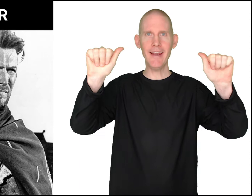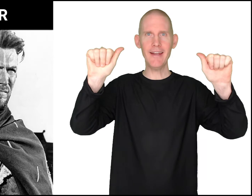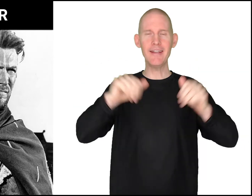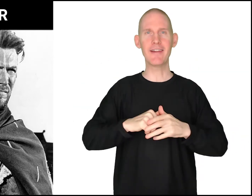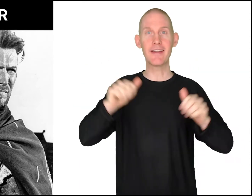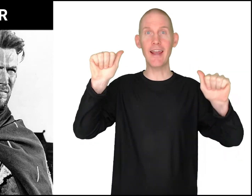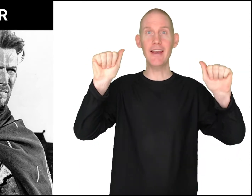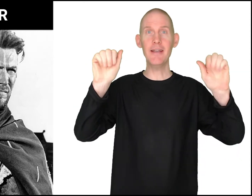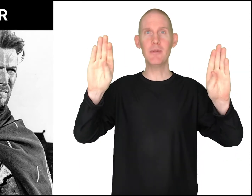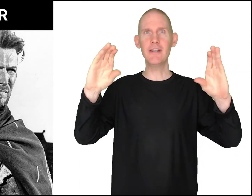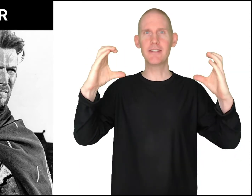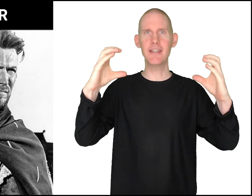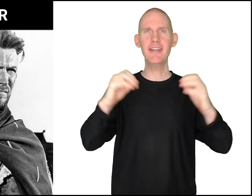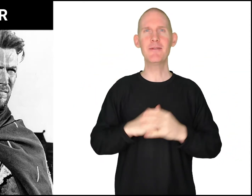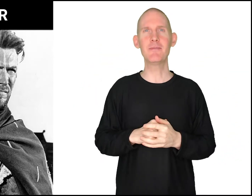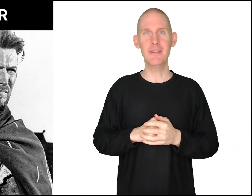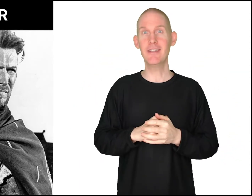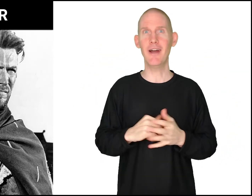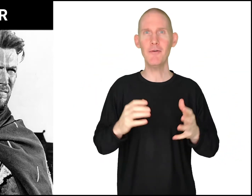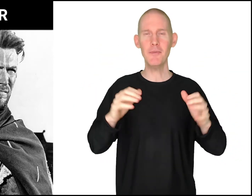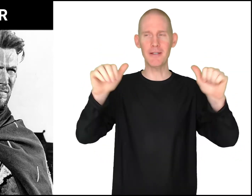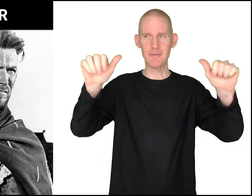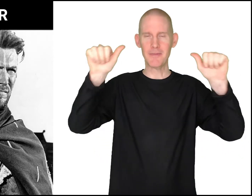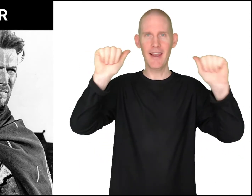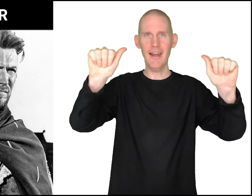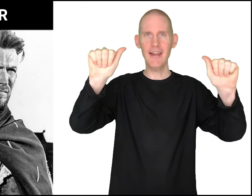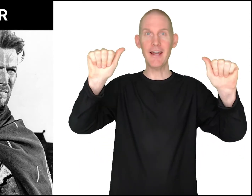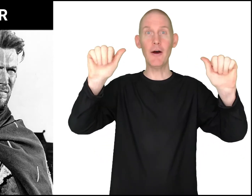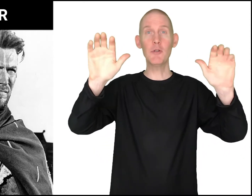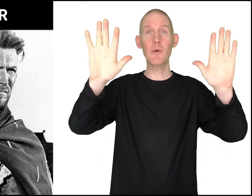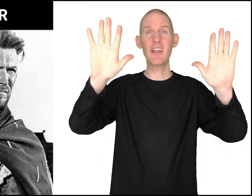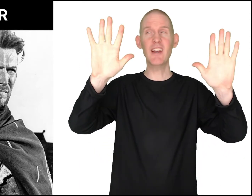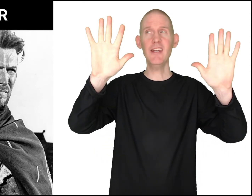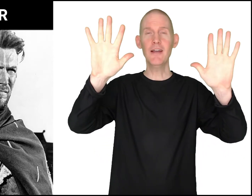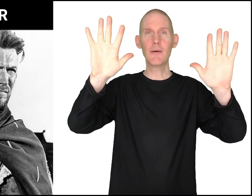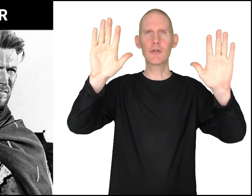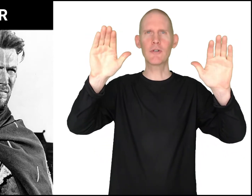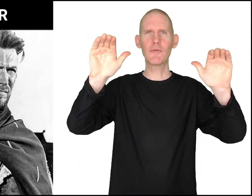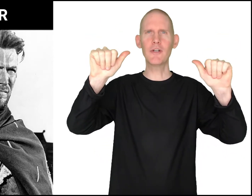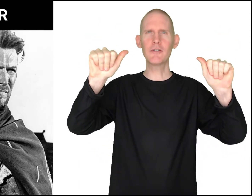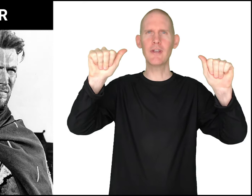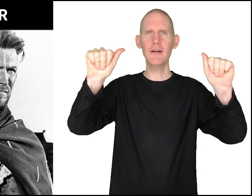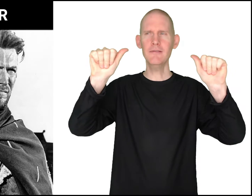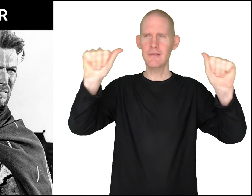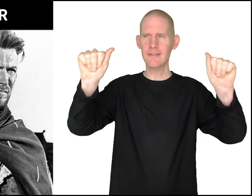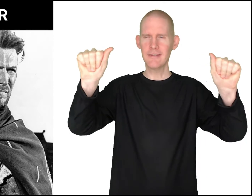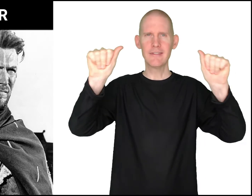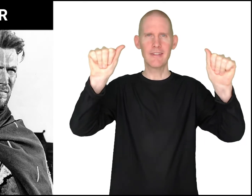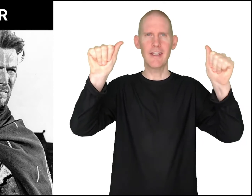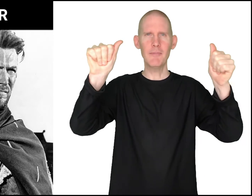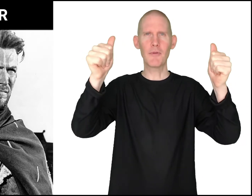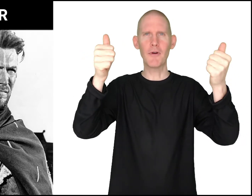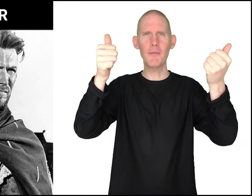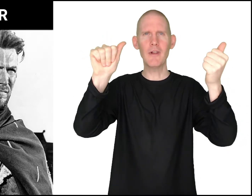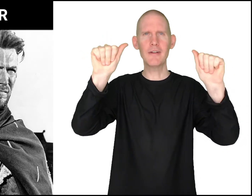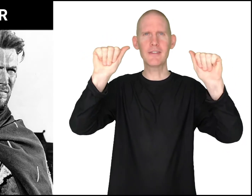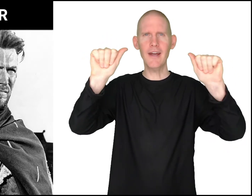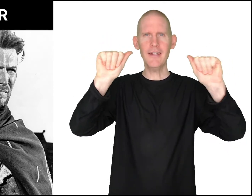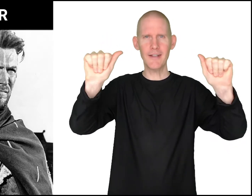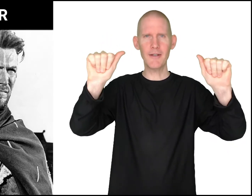A, like A, B, C in the alphabet. A, how do you make an A? Put your fingers down, keep your thumb alongside. There you go,